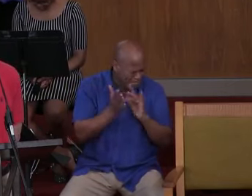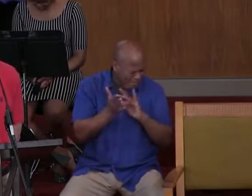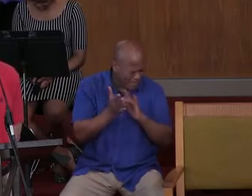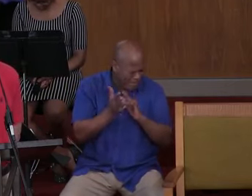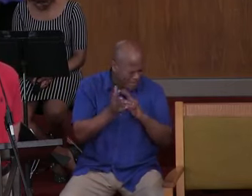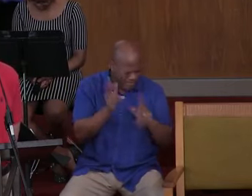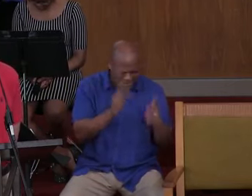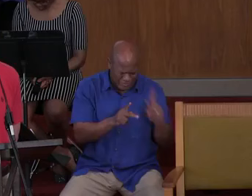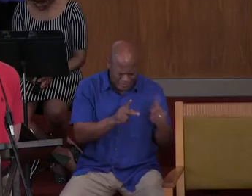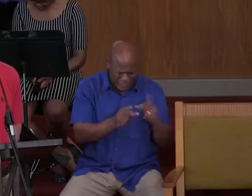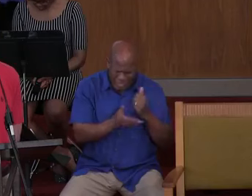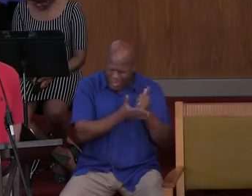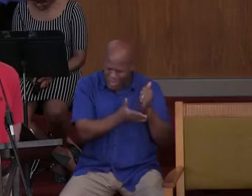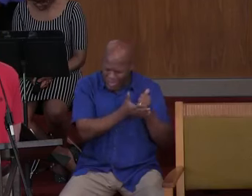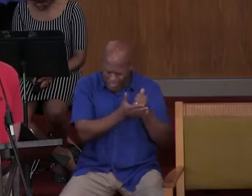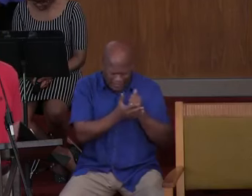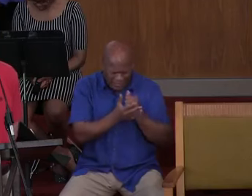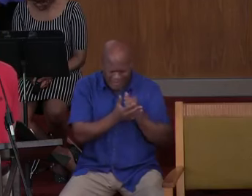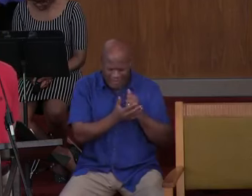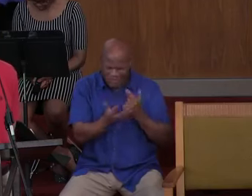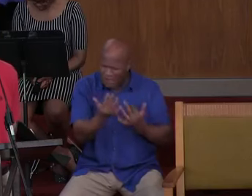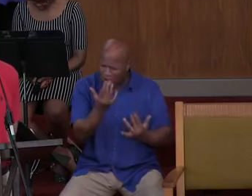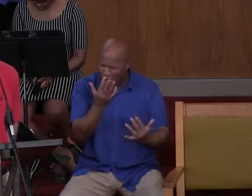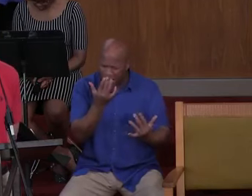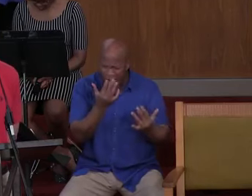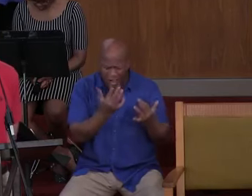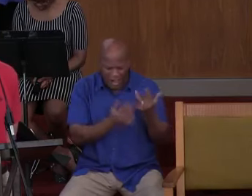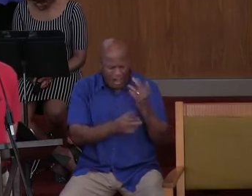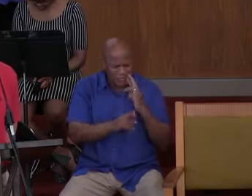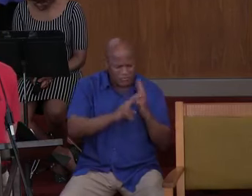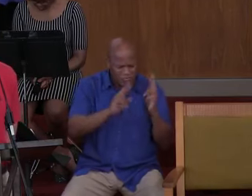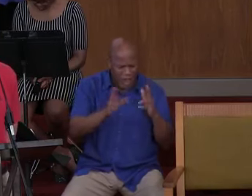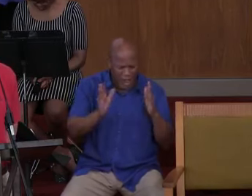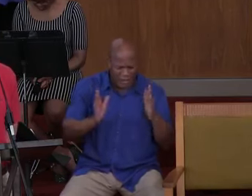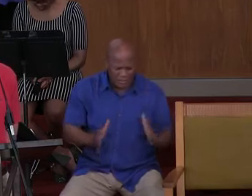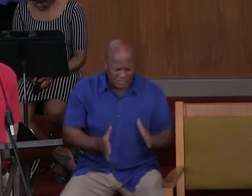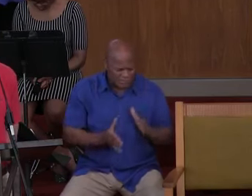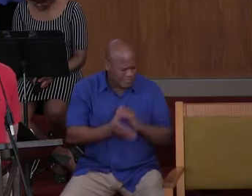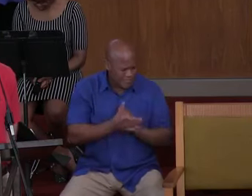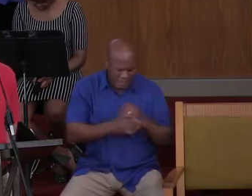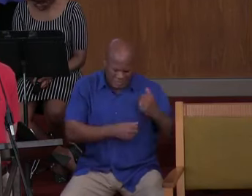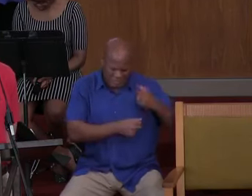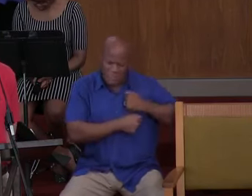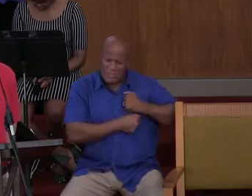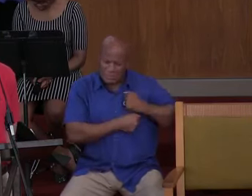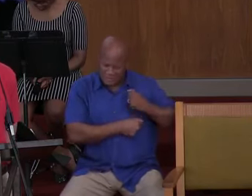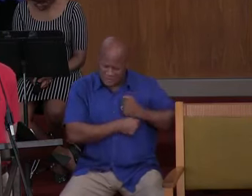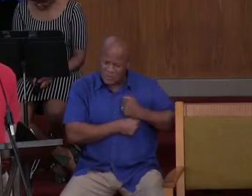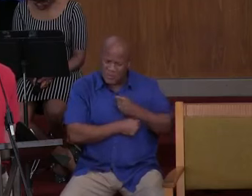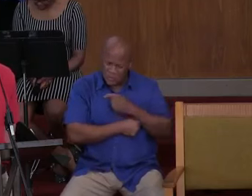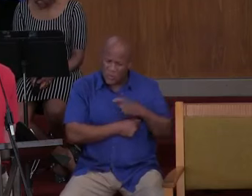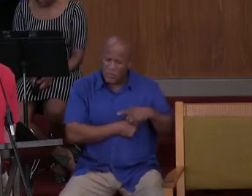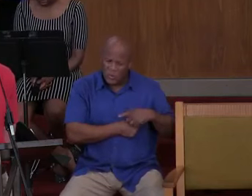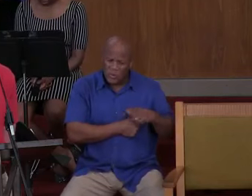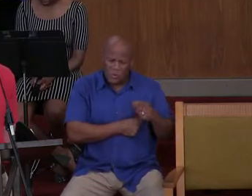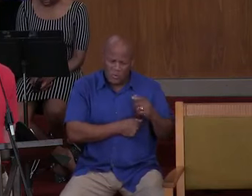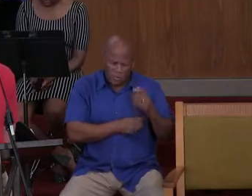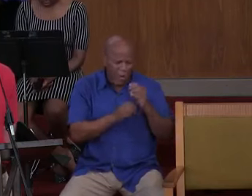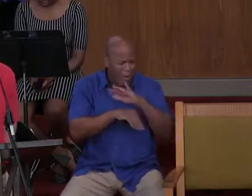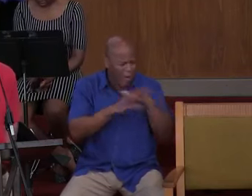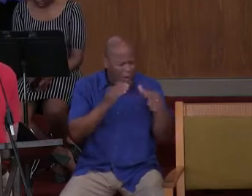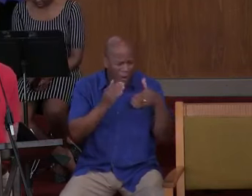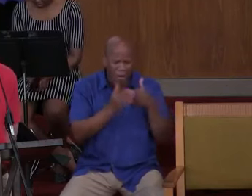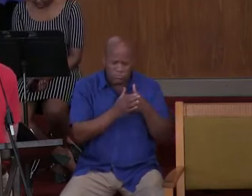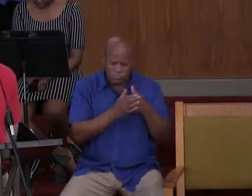folks, our fire responders, Lord, our military, Lord. We just pray for all